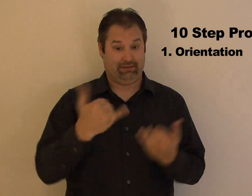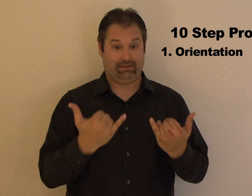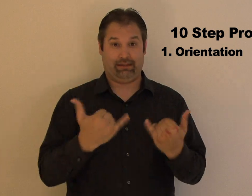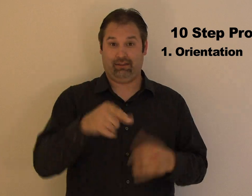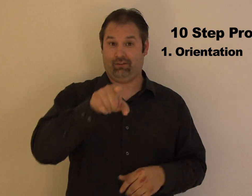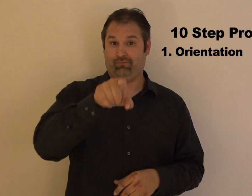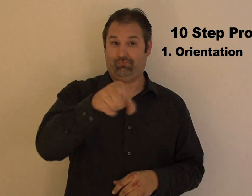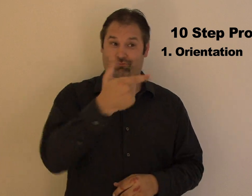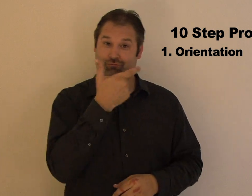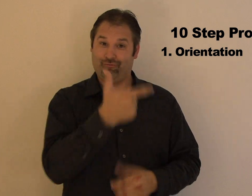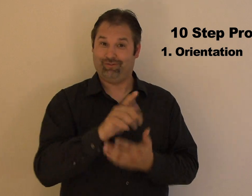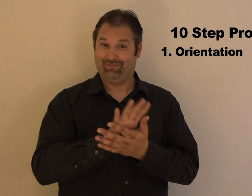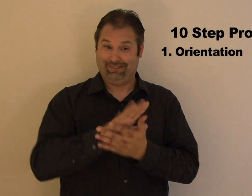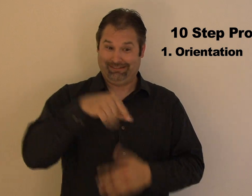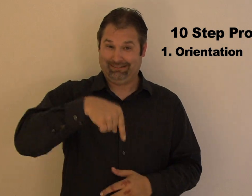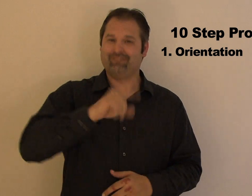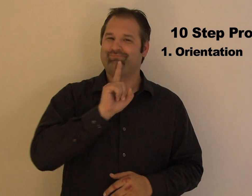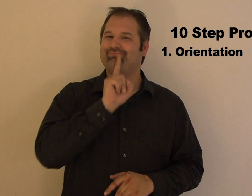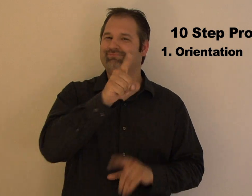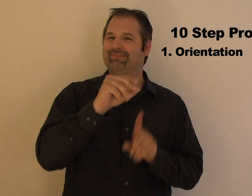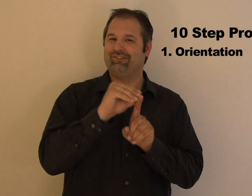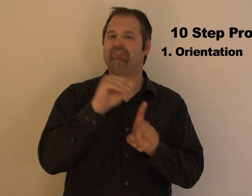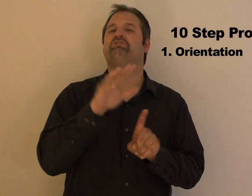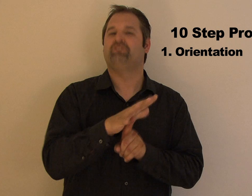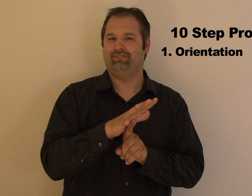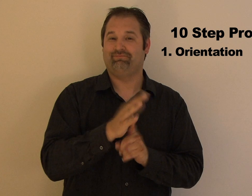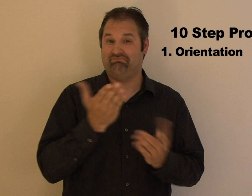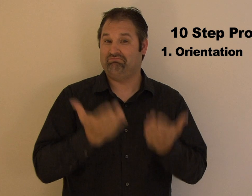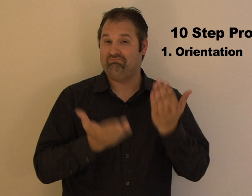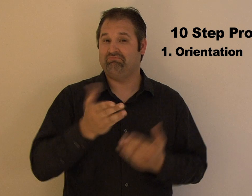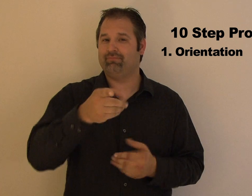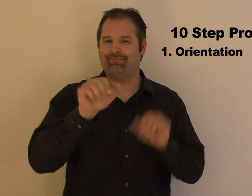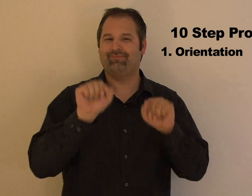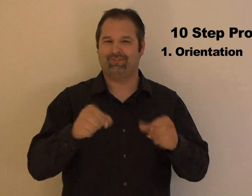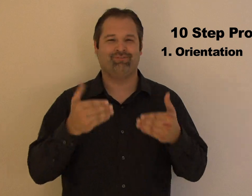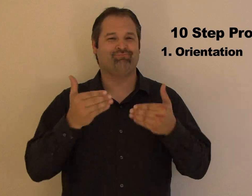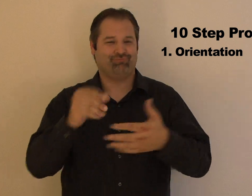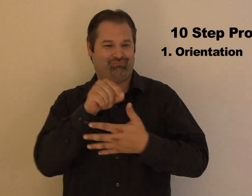You are currently watching an orientation, so you may be able to check this off the list.